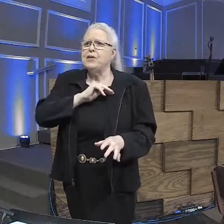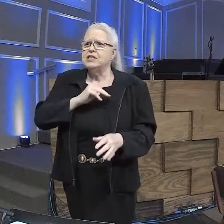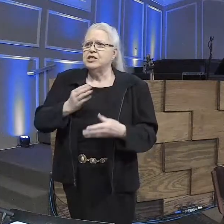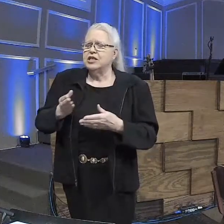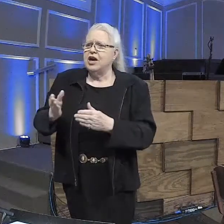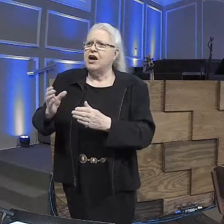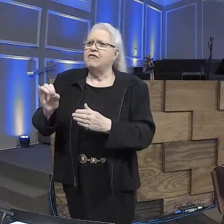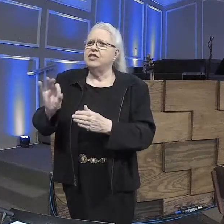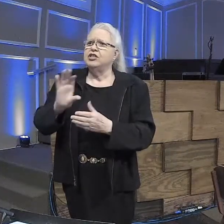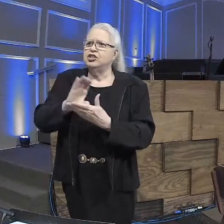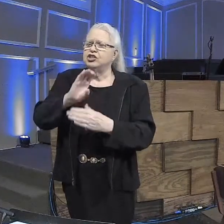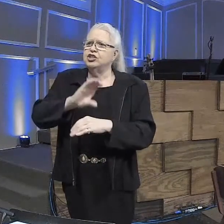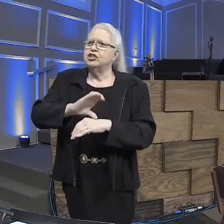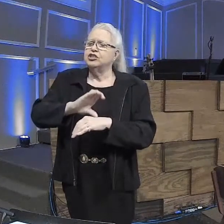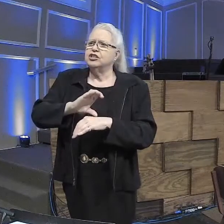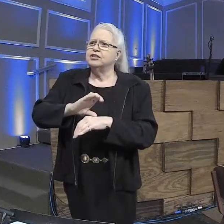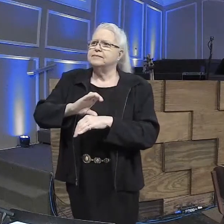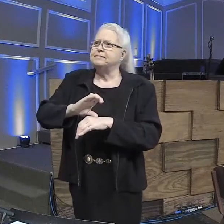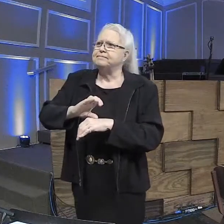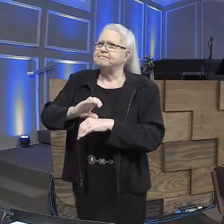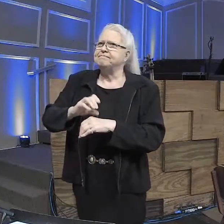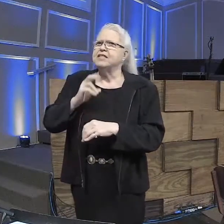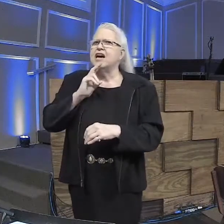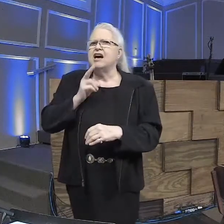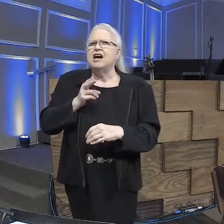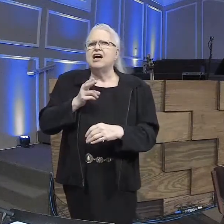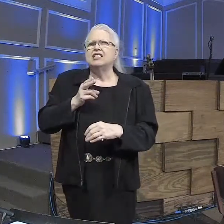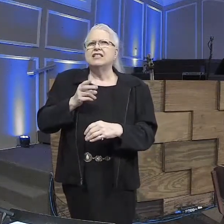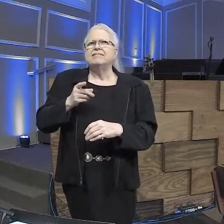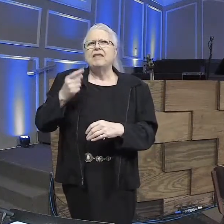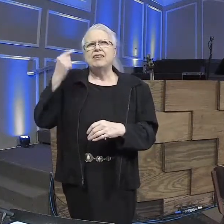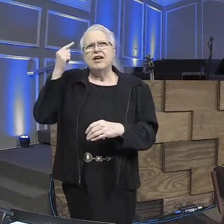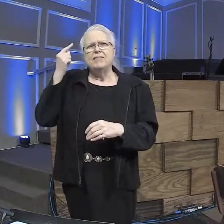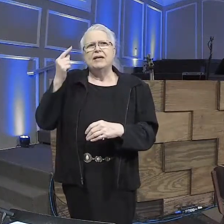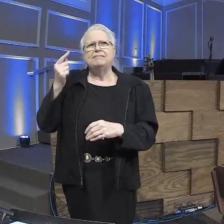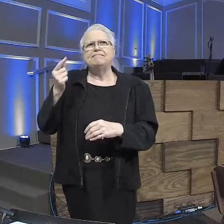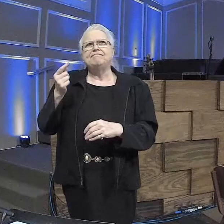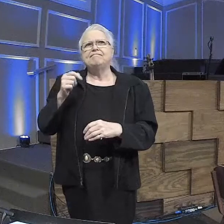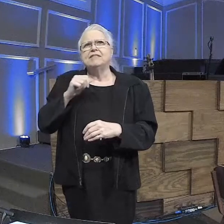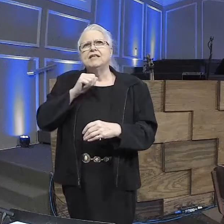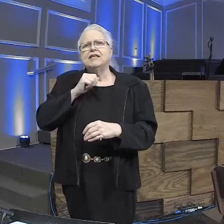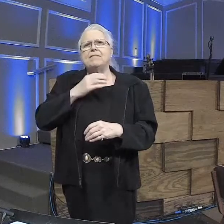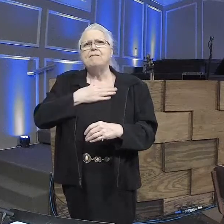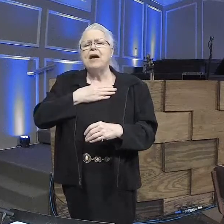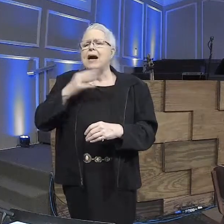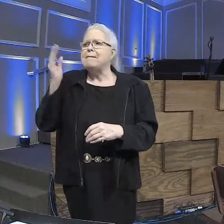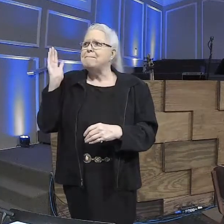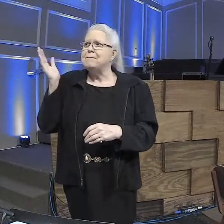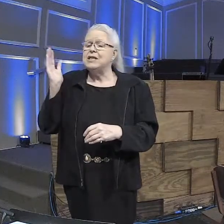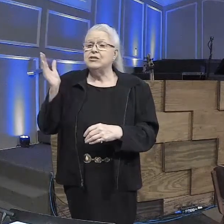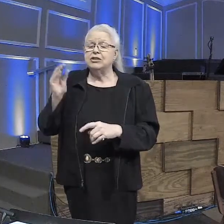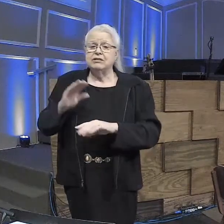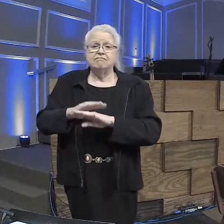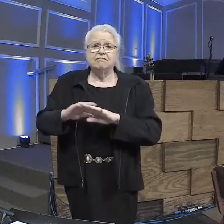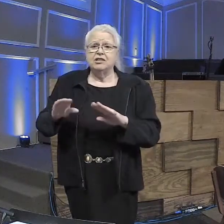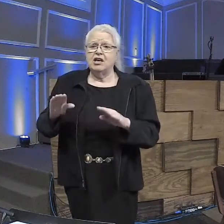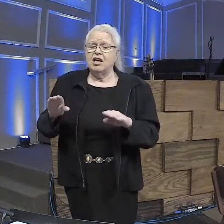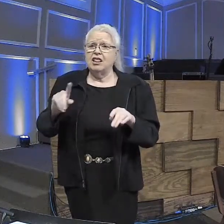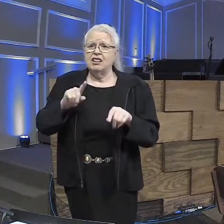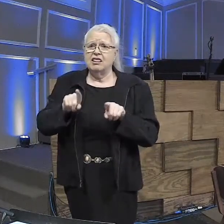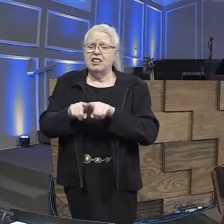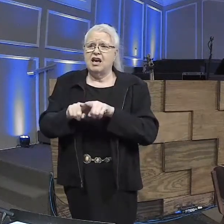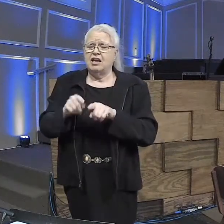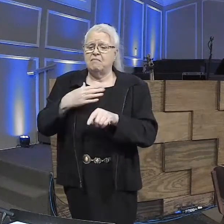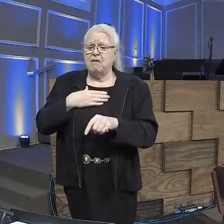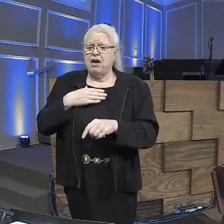Honestly, as I thought about it, my ministry is not unlike my salvation. It wasn't something I